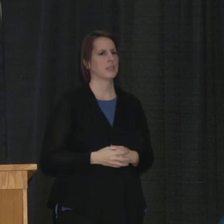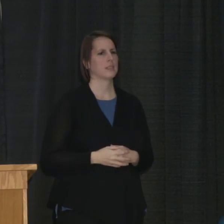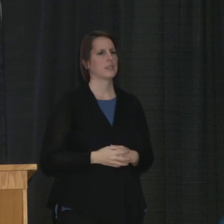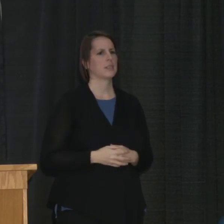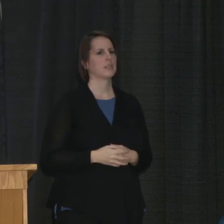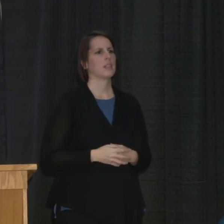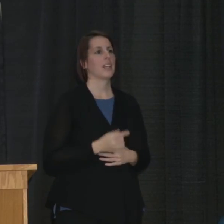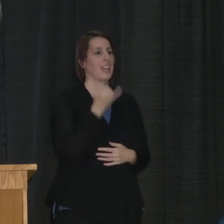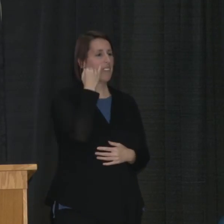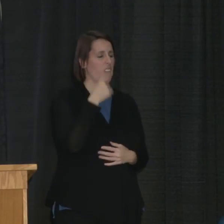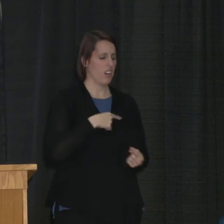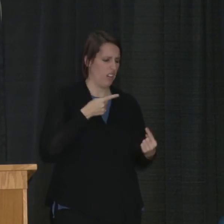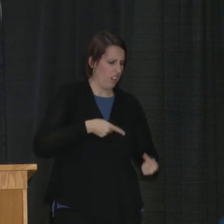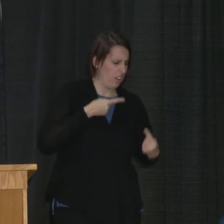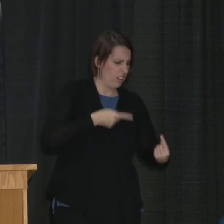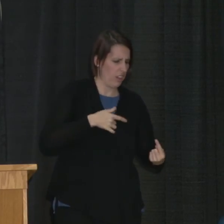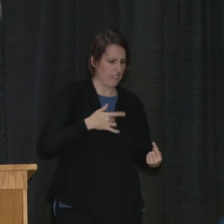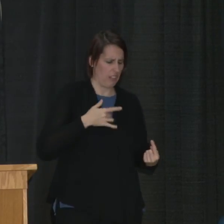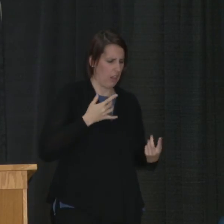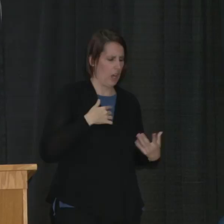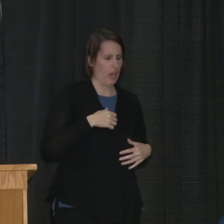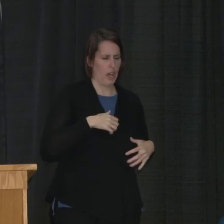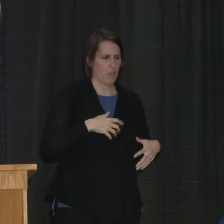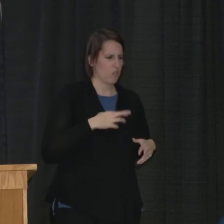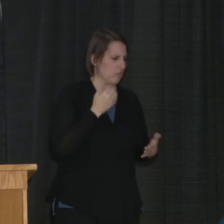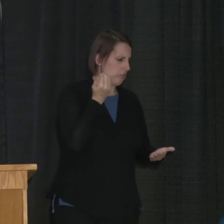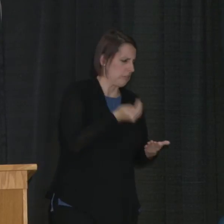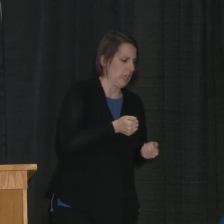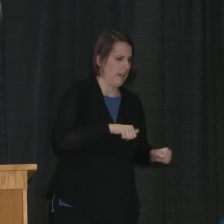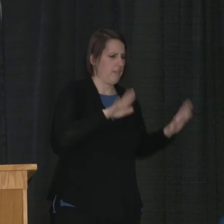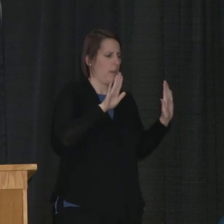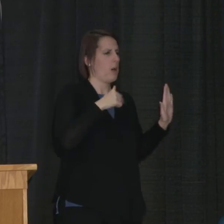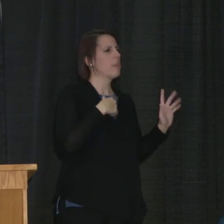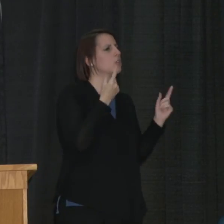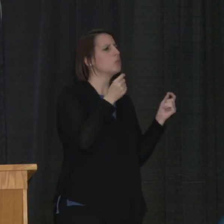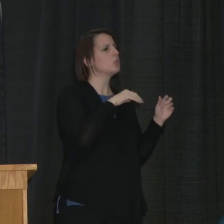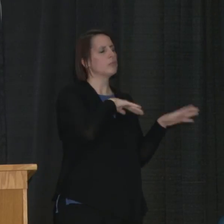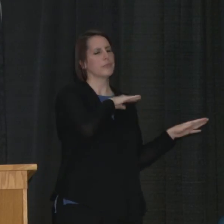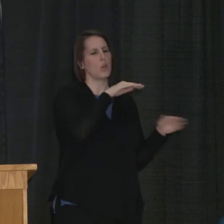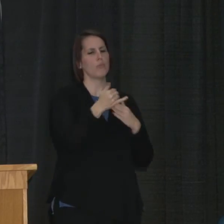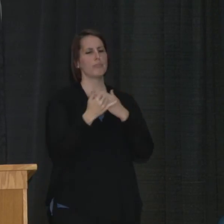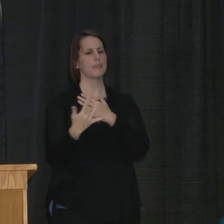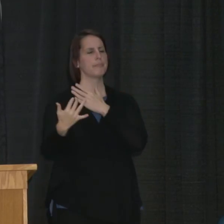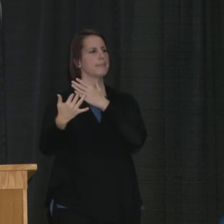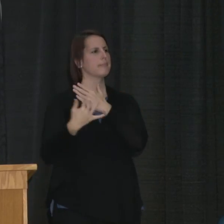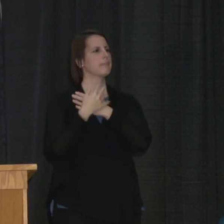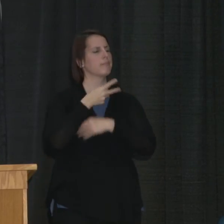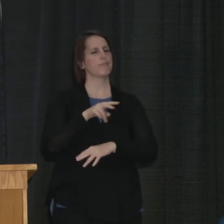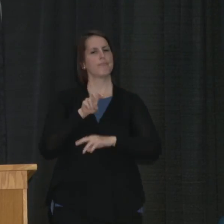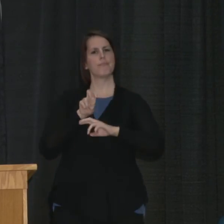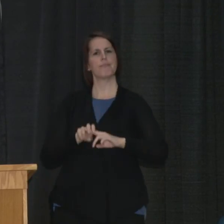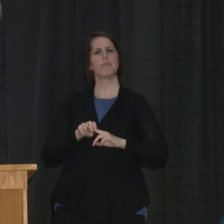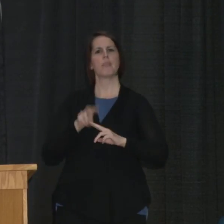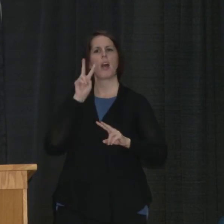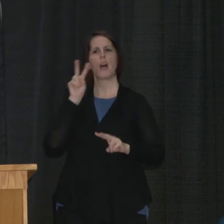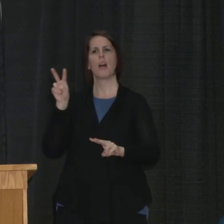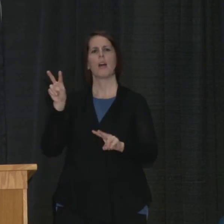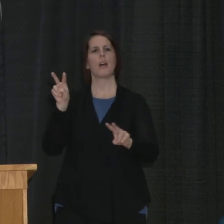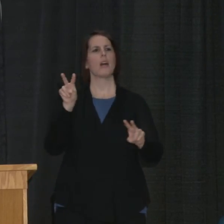shore. I find somehow the highest tides in the world help put day-to-day struggles into perspective.